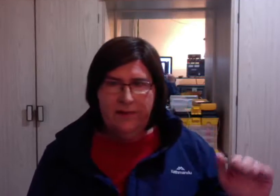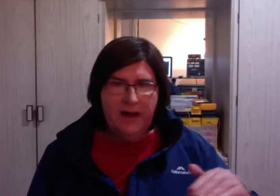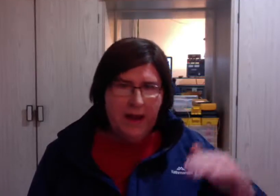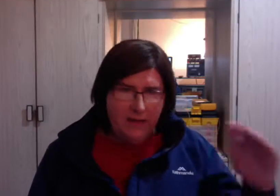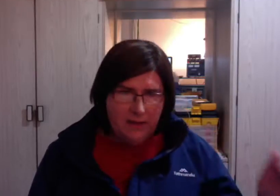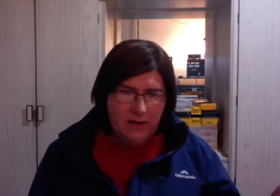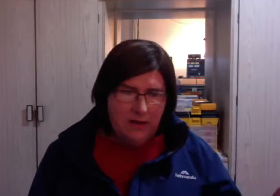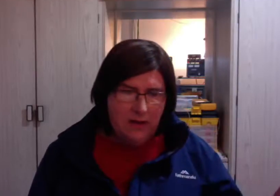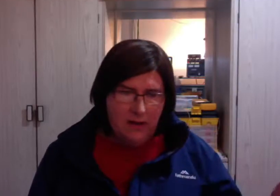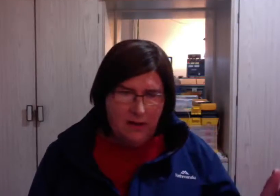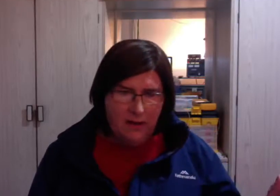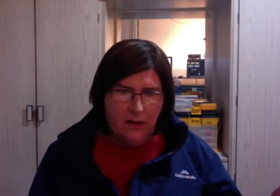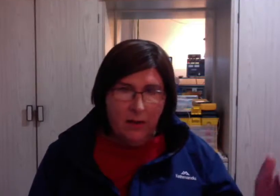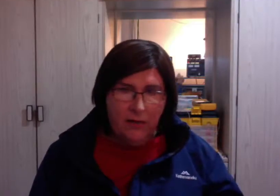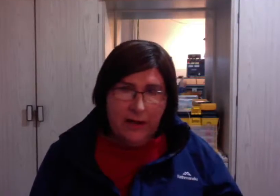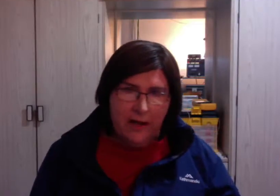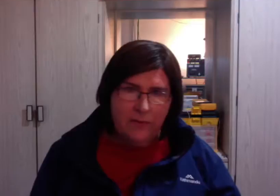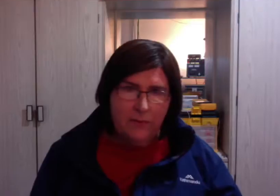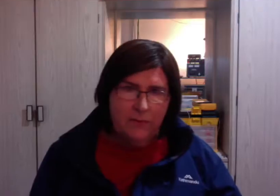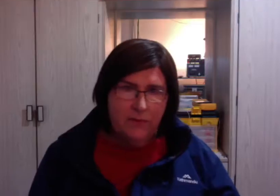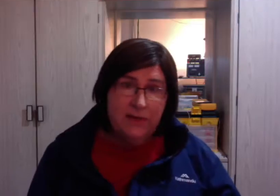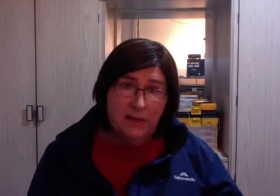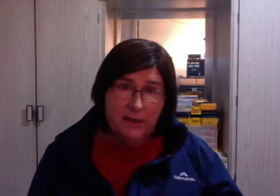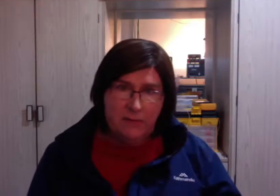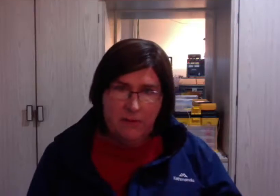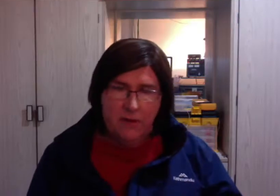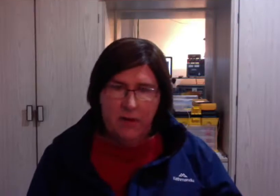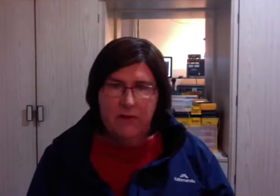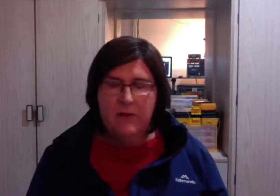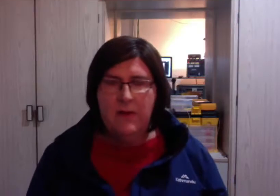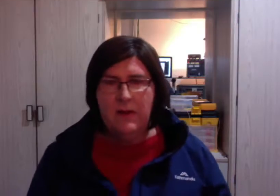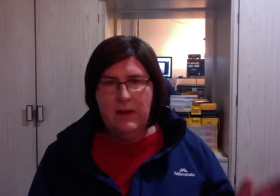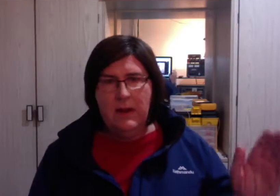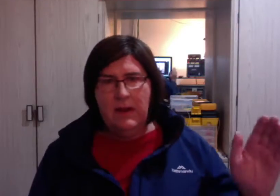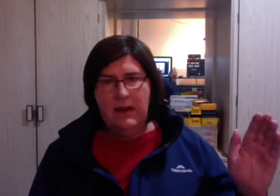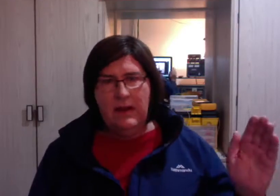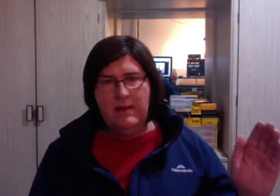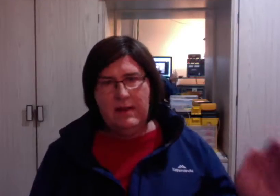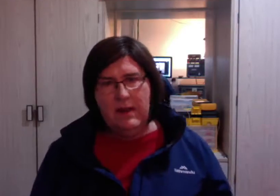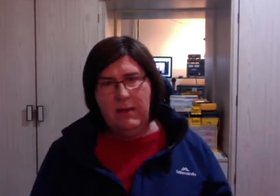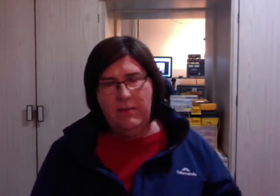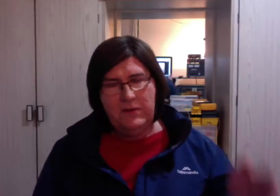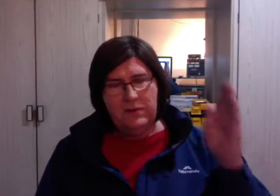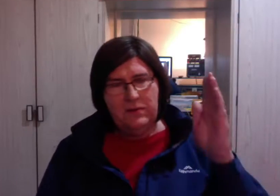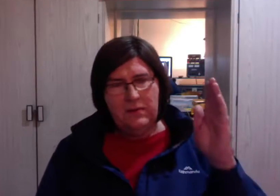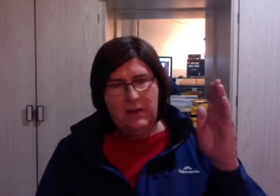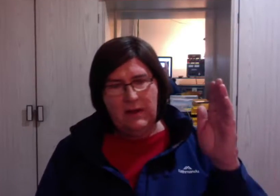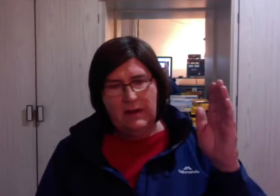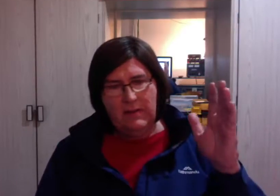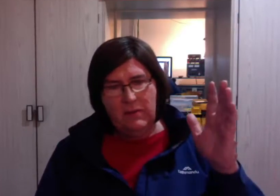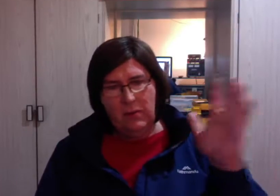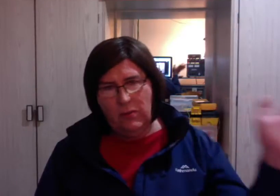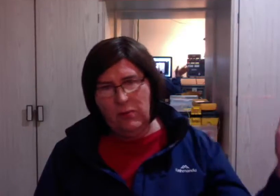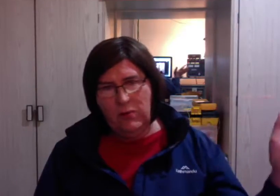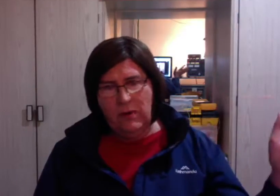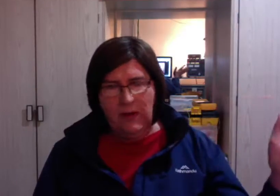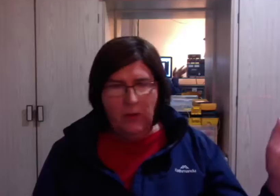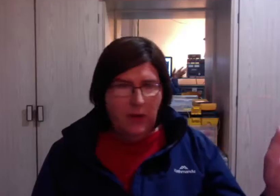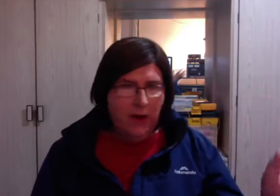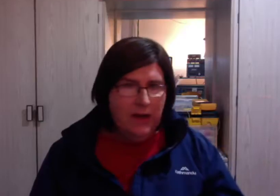staying out of the closed lands, particularly with COVID, and then up to Uluru, where I kind